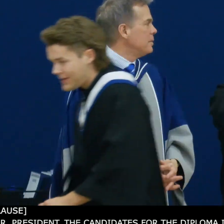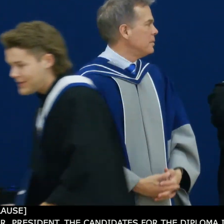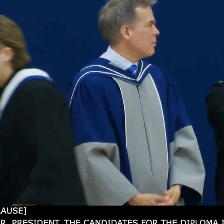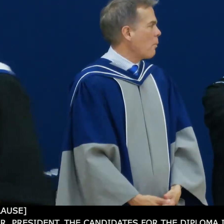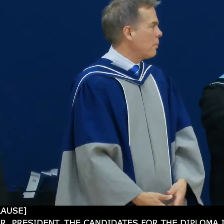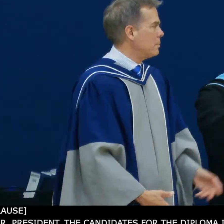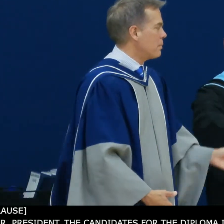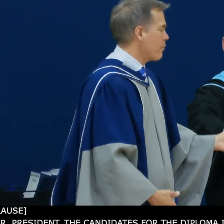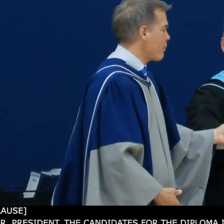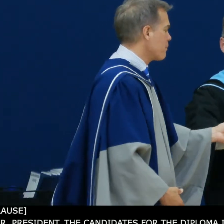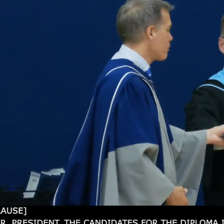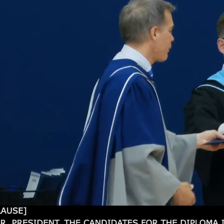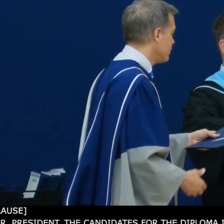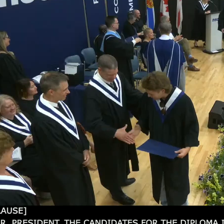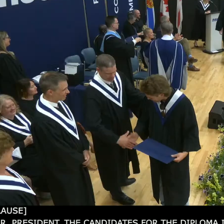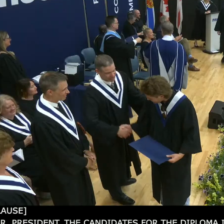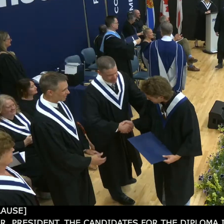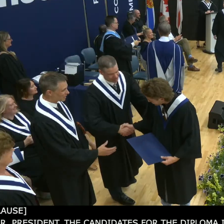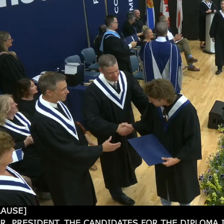Oliver McMahon.